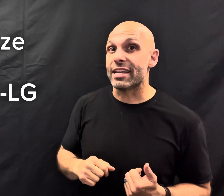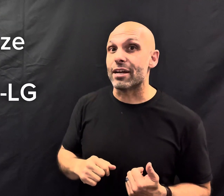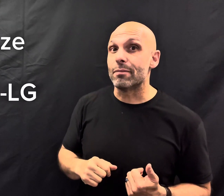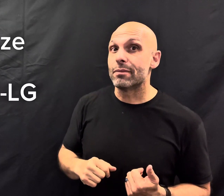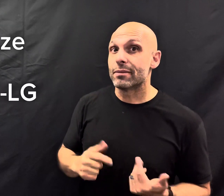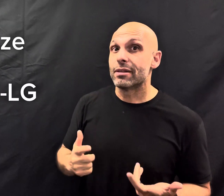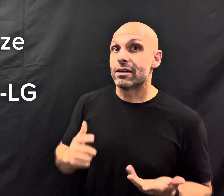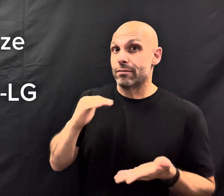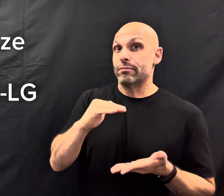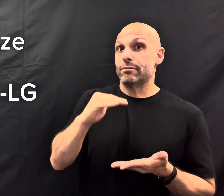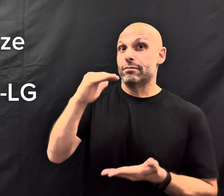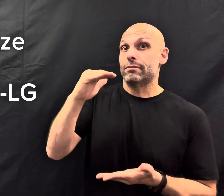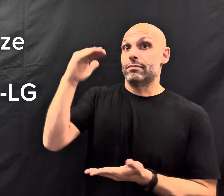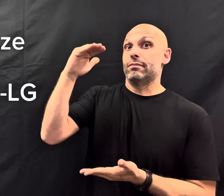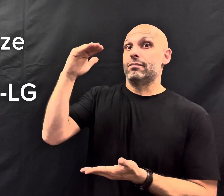medium,